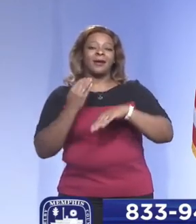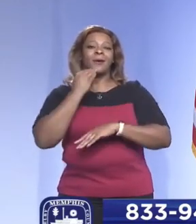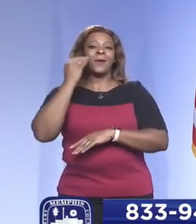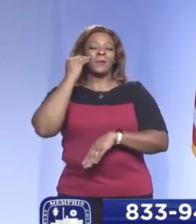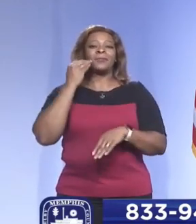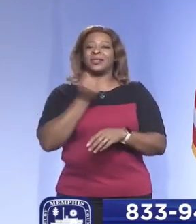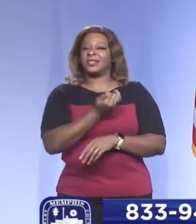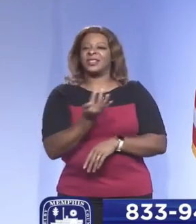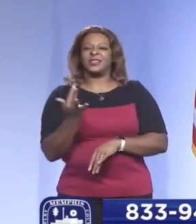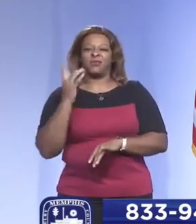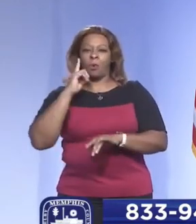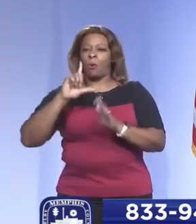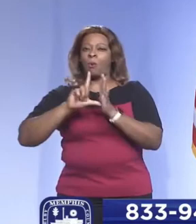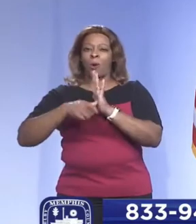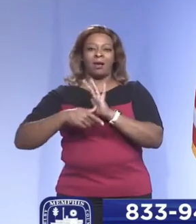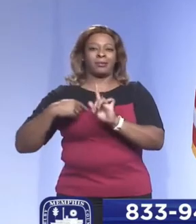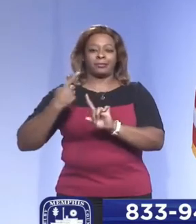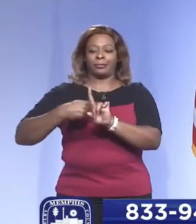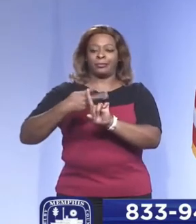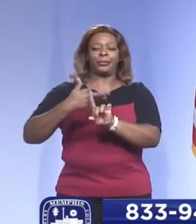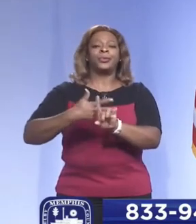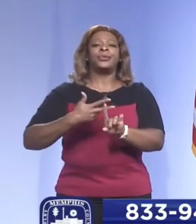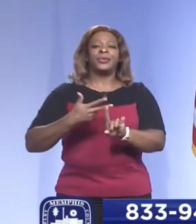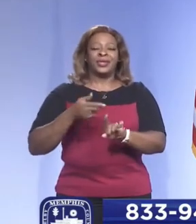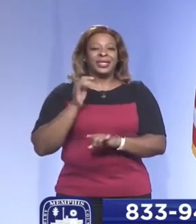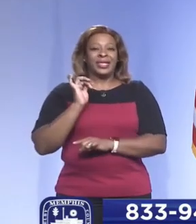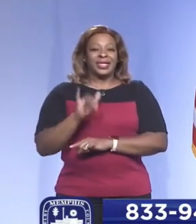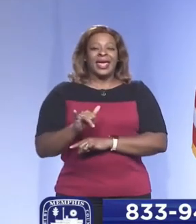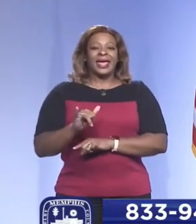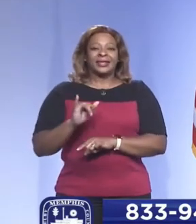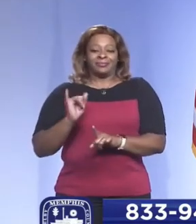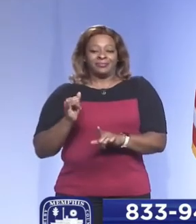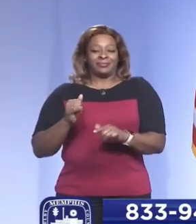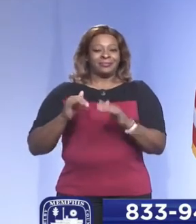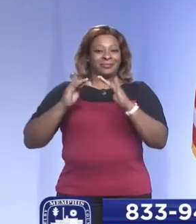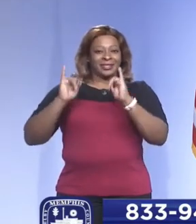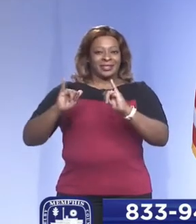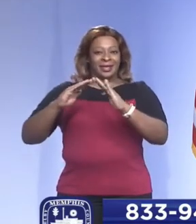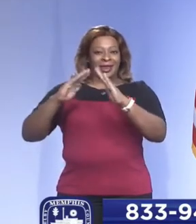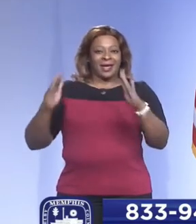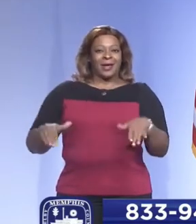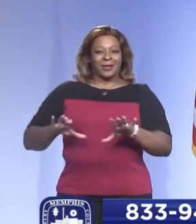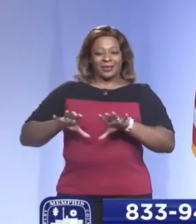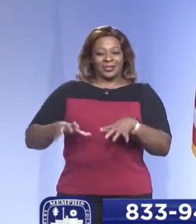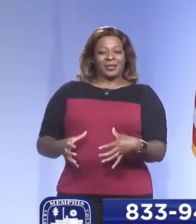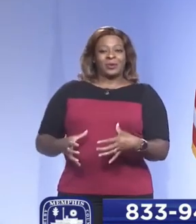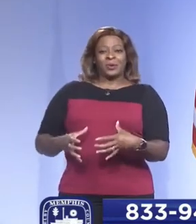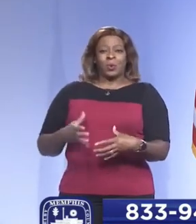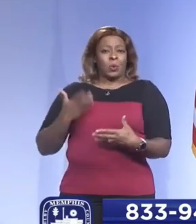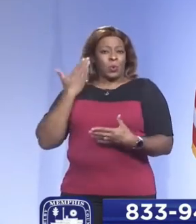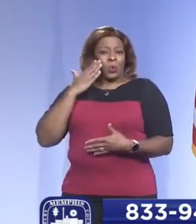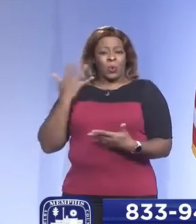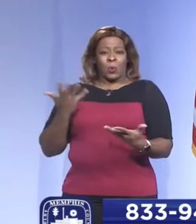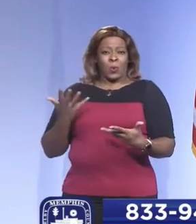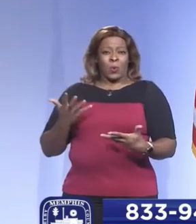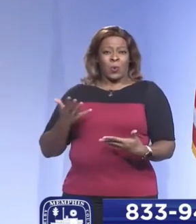of time and therefore have sort of been sheltered, we really don't know what the